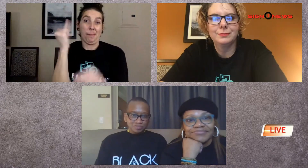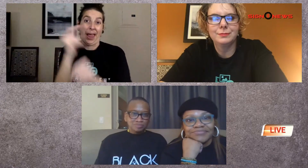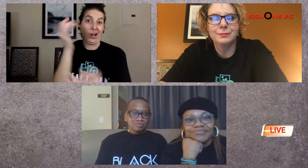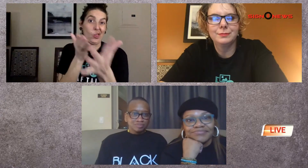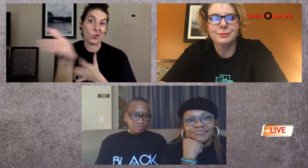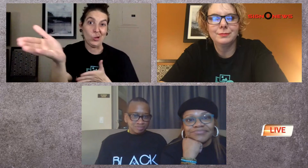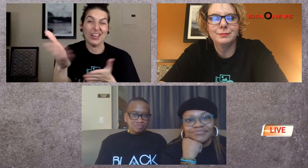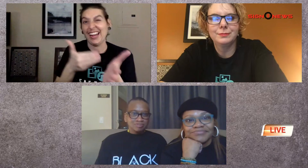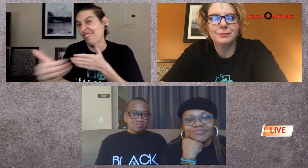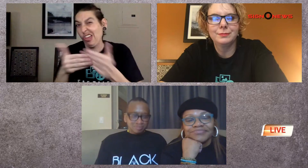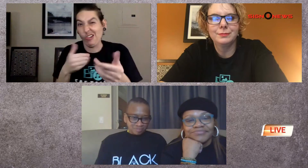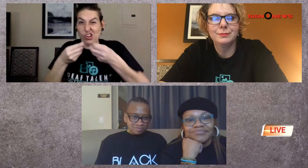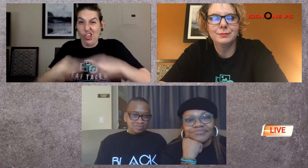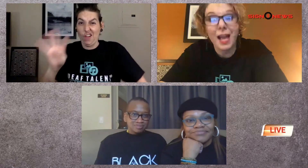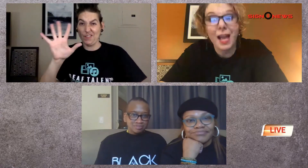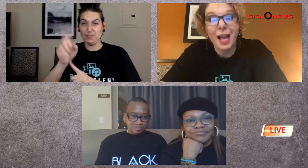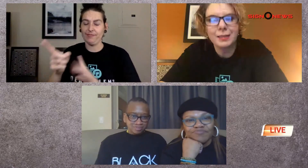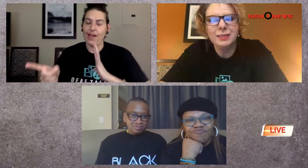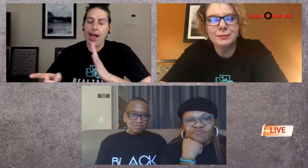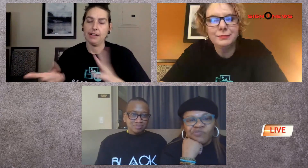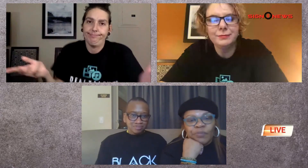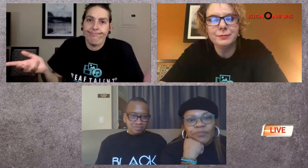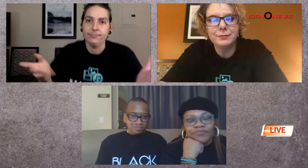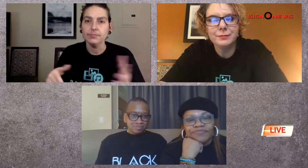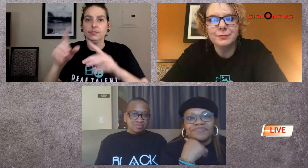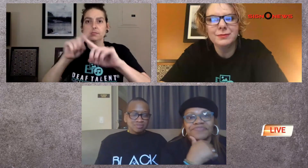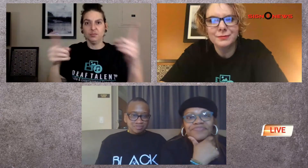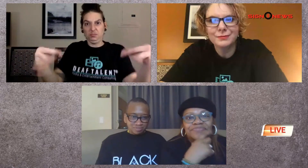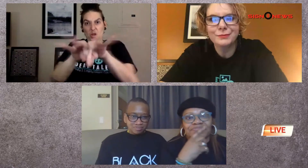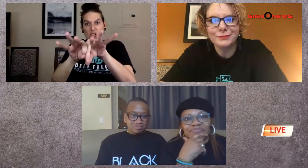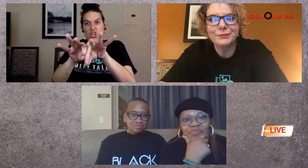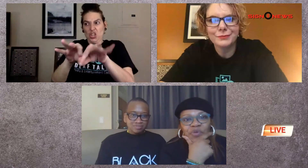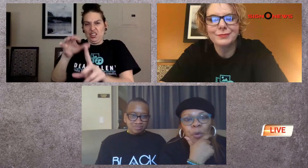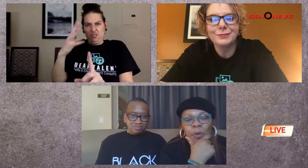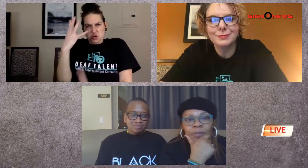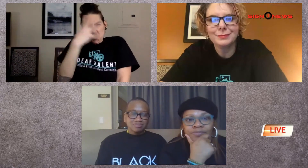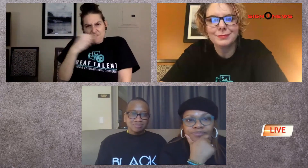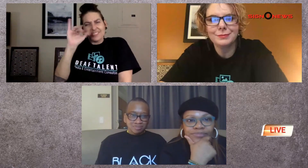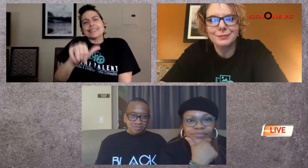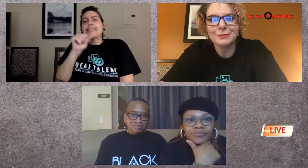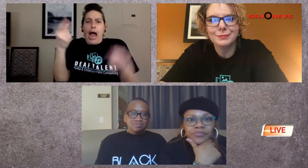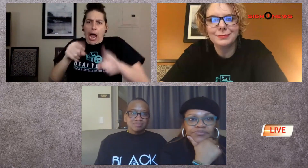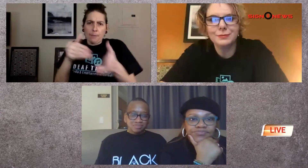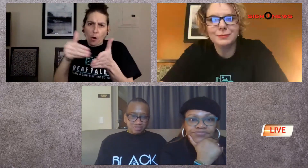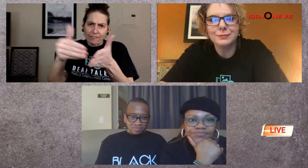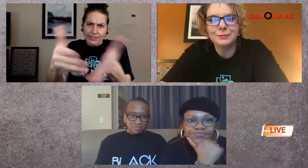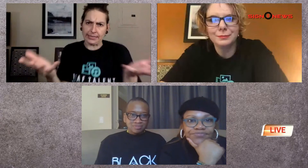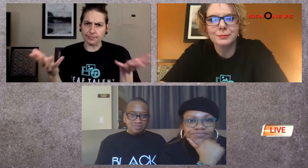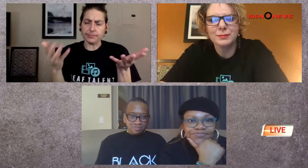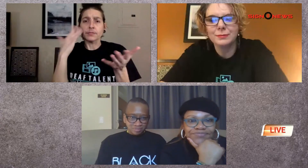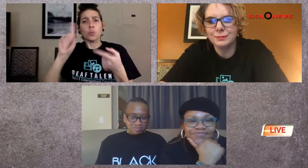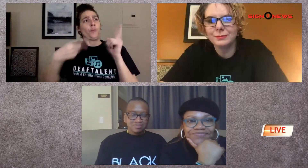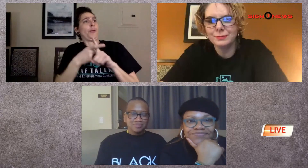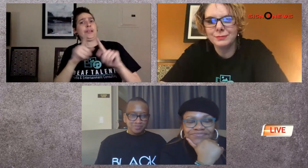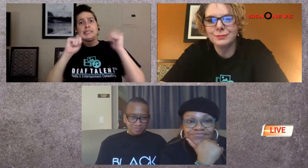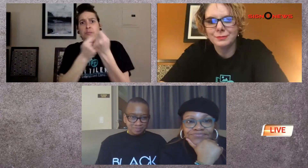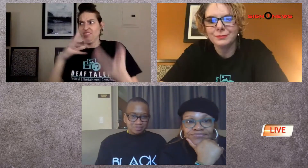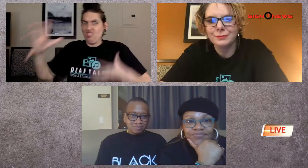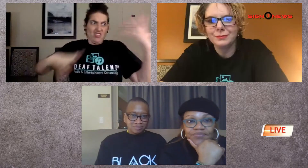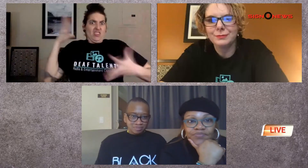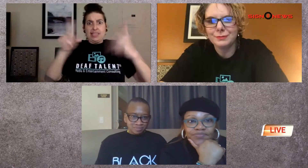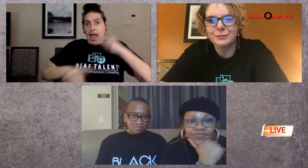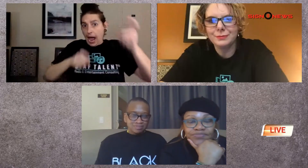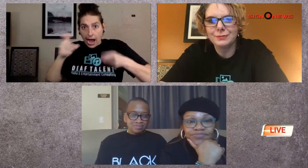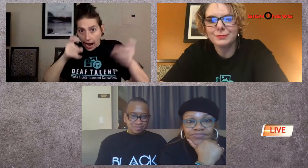team would jump in and help. That's how we made it through. Even though we lost like, a few minutes, maybe 5 minutes, what's important is that it doesn't